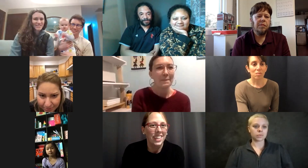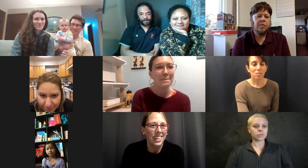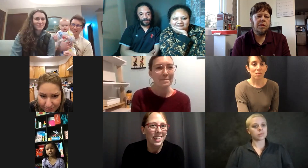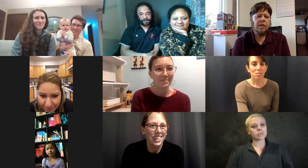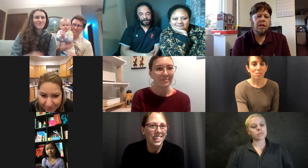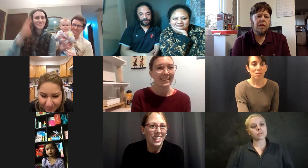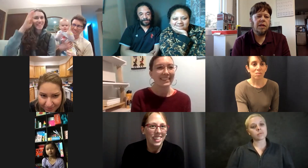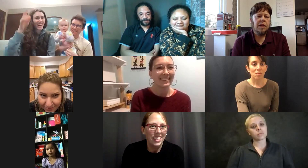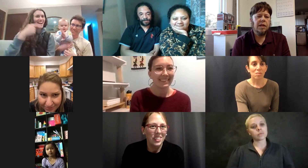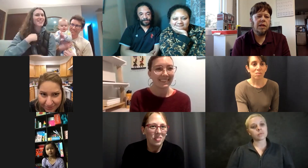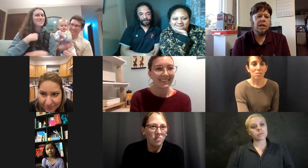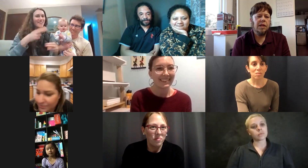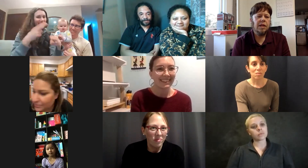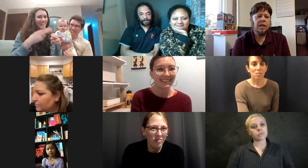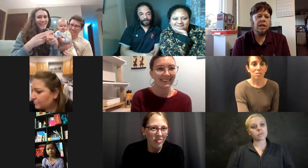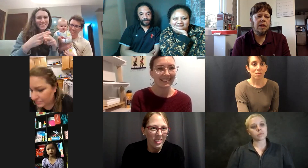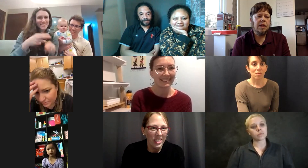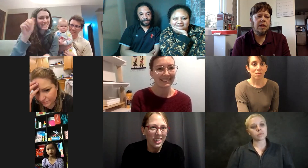ahead.